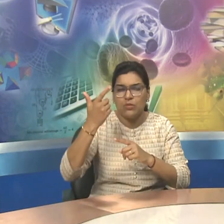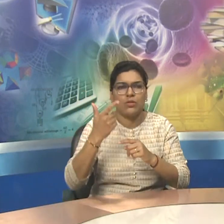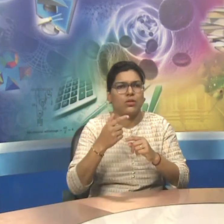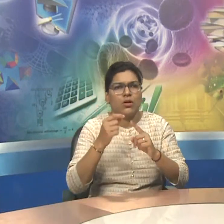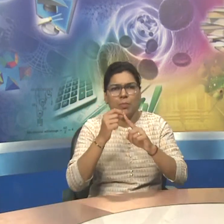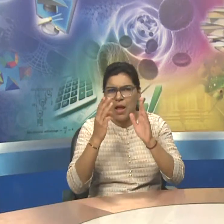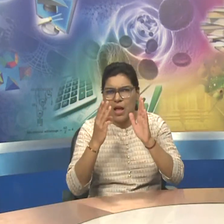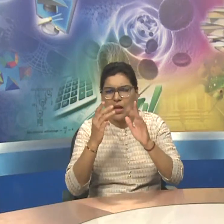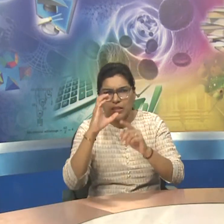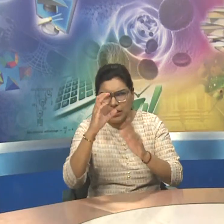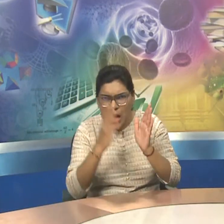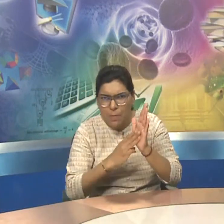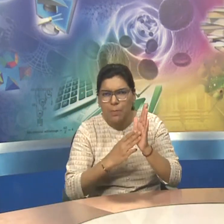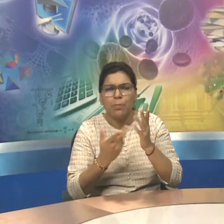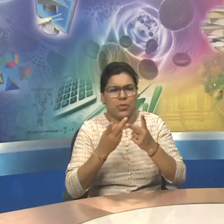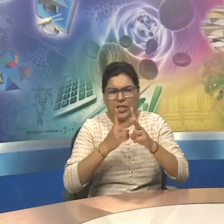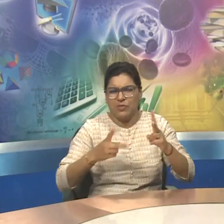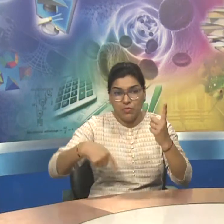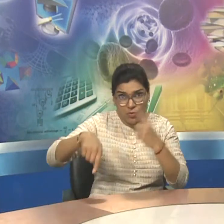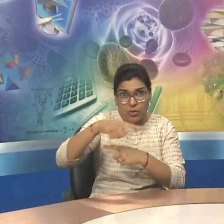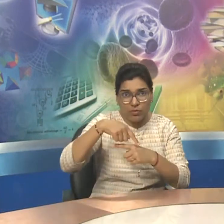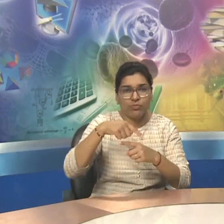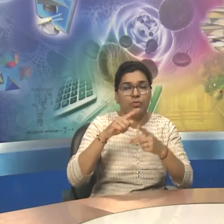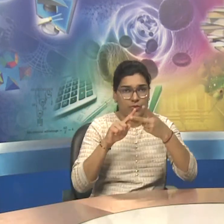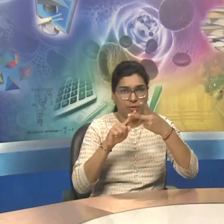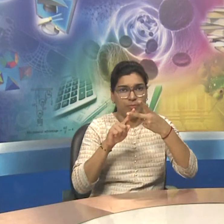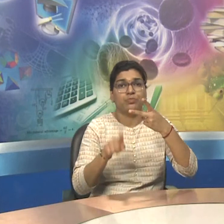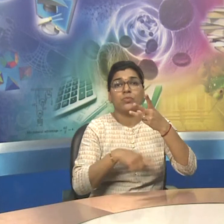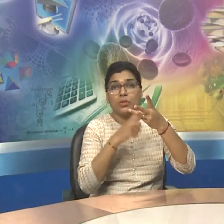It makes laws and rules,